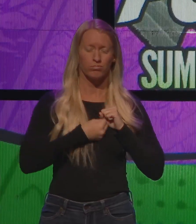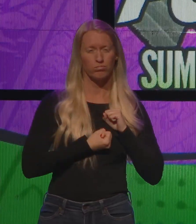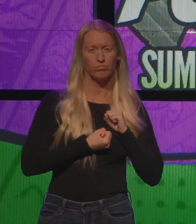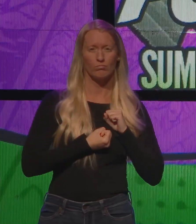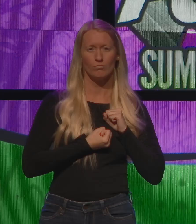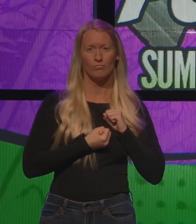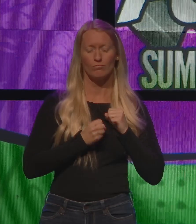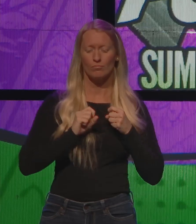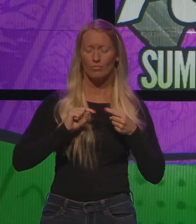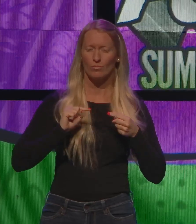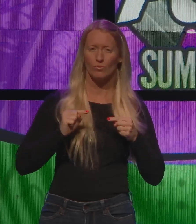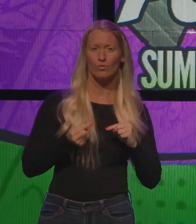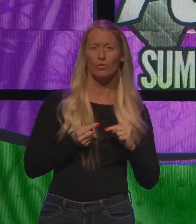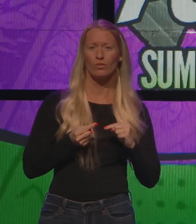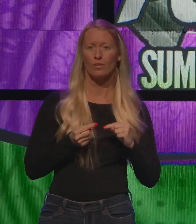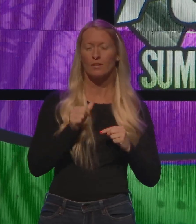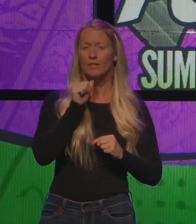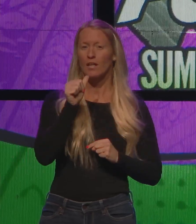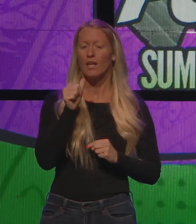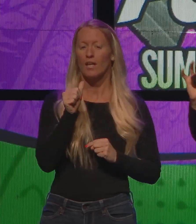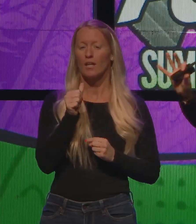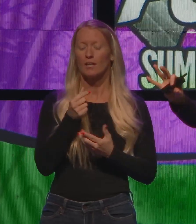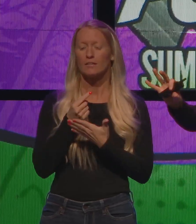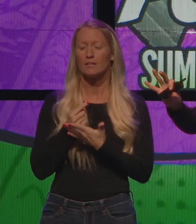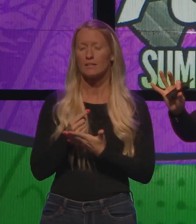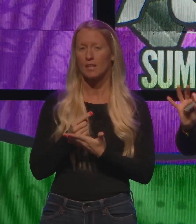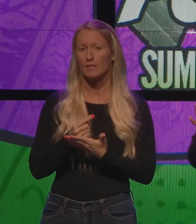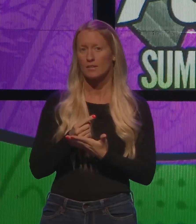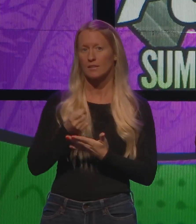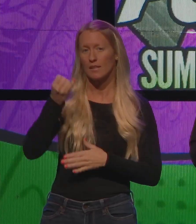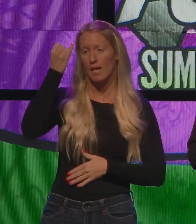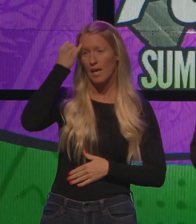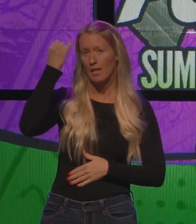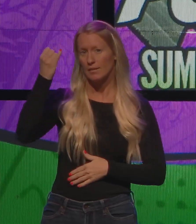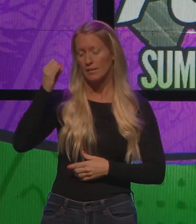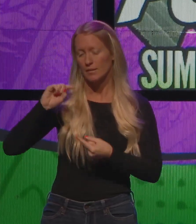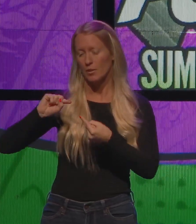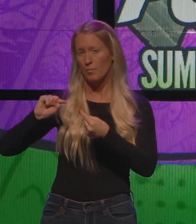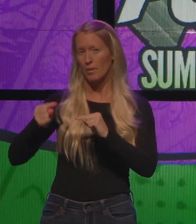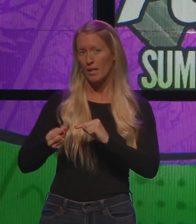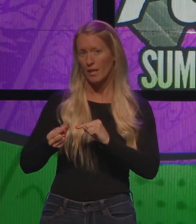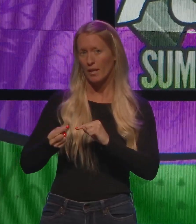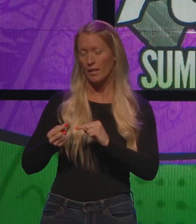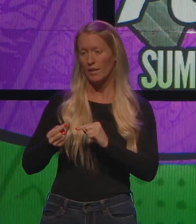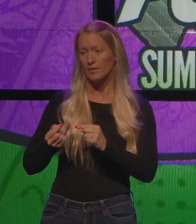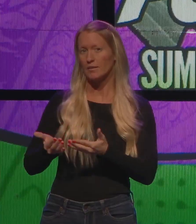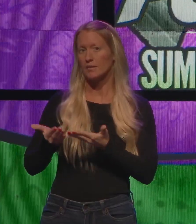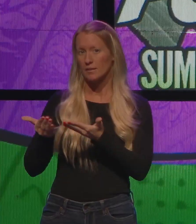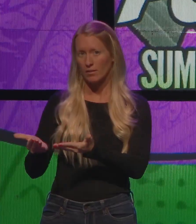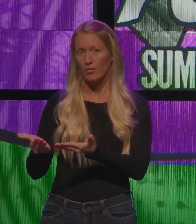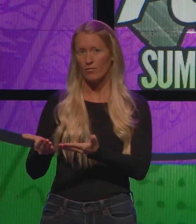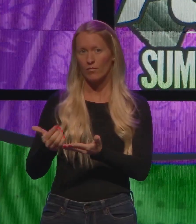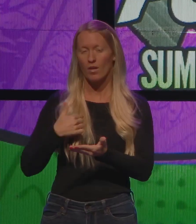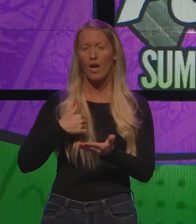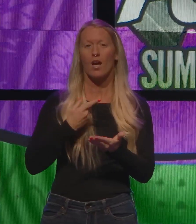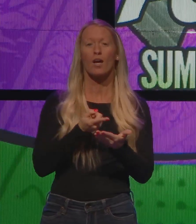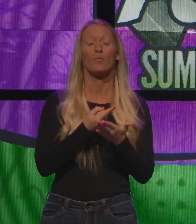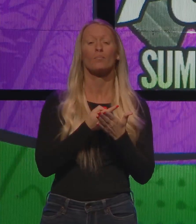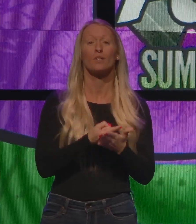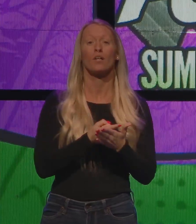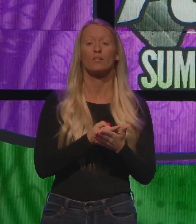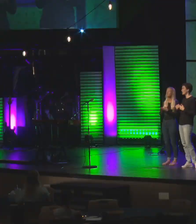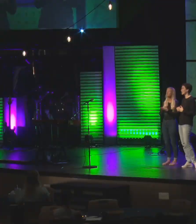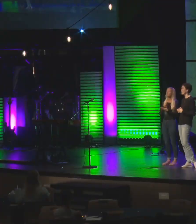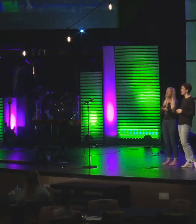ideas. I'm not talking about the pain in which maybe they give. I'm talking about the core, the